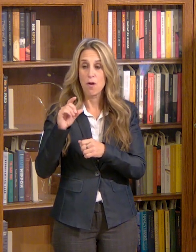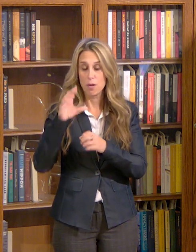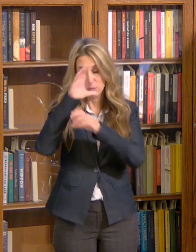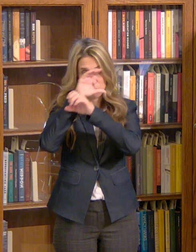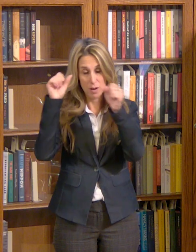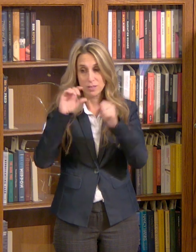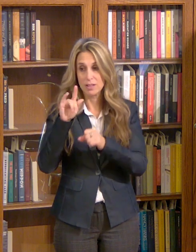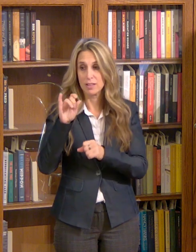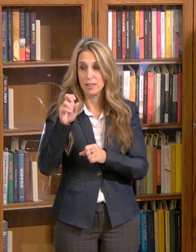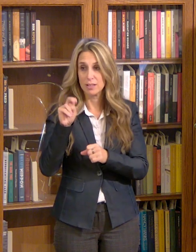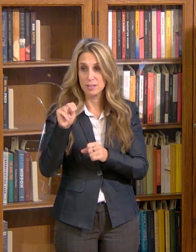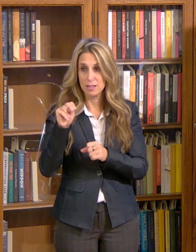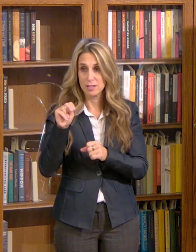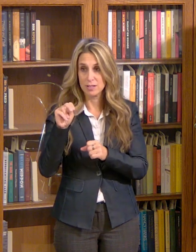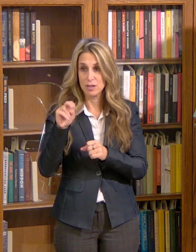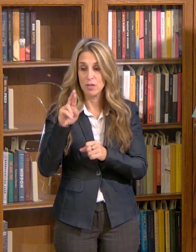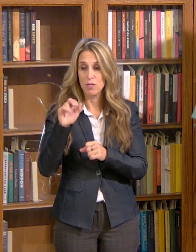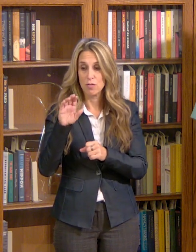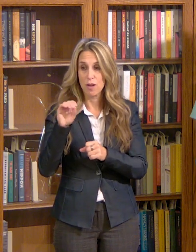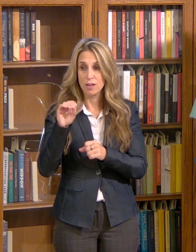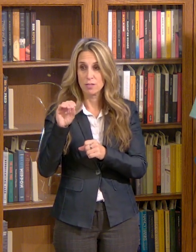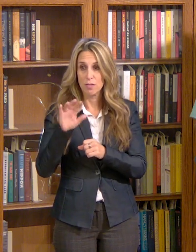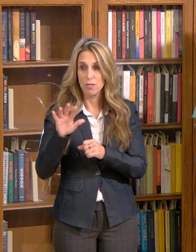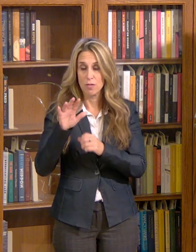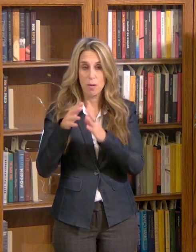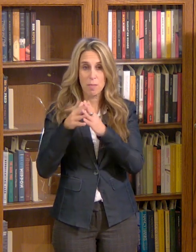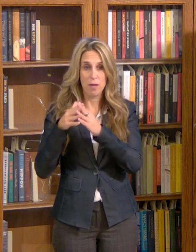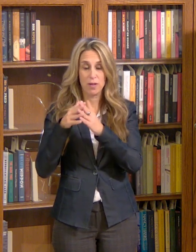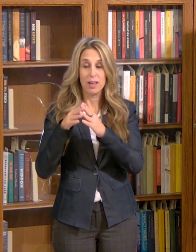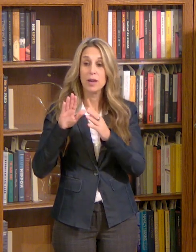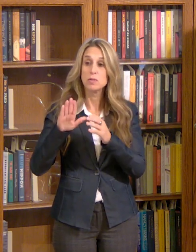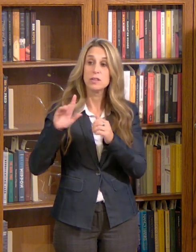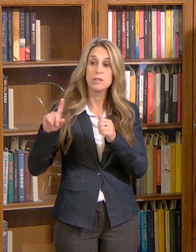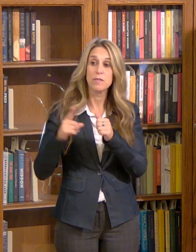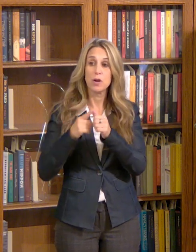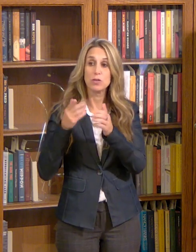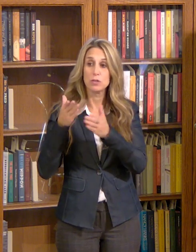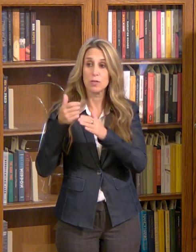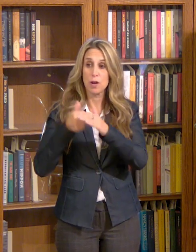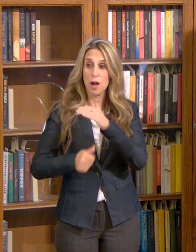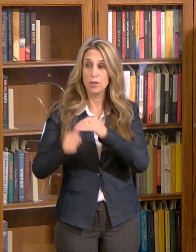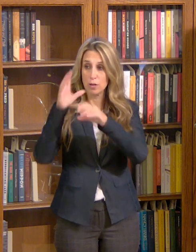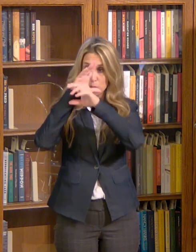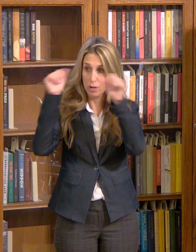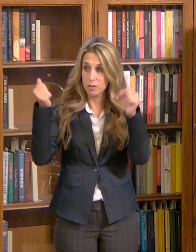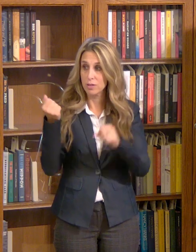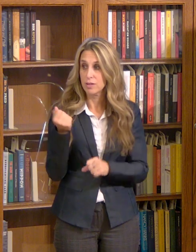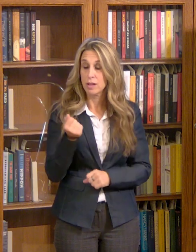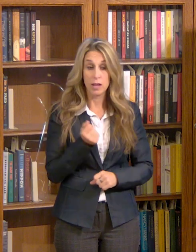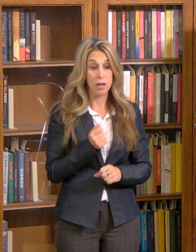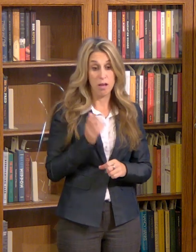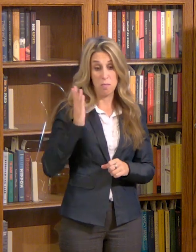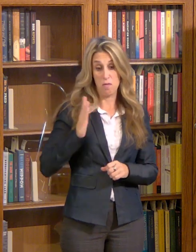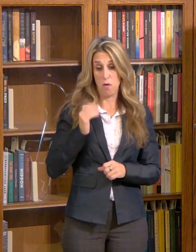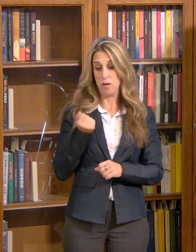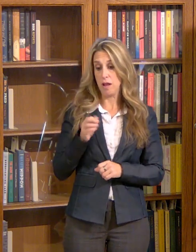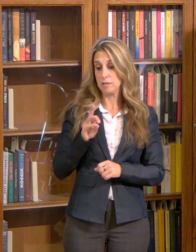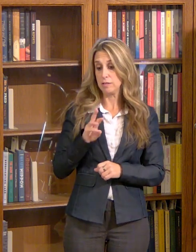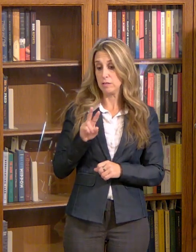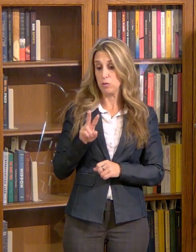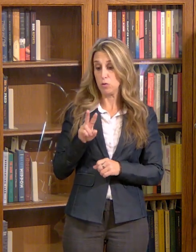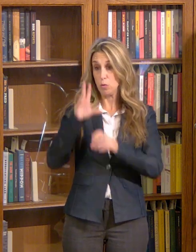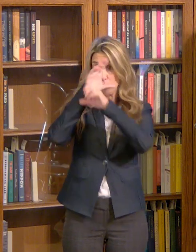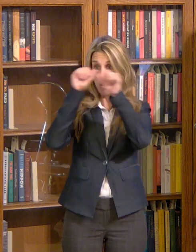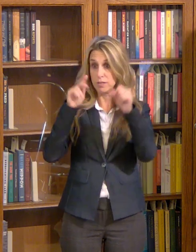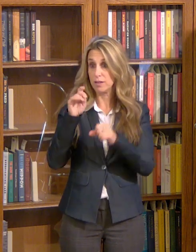America however this was hard for Dr Franklin's first service under a president in 1962 he was asked by President